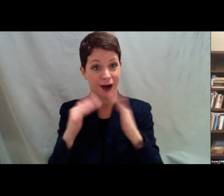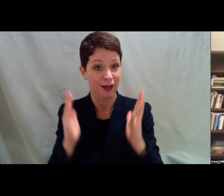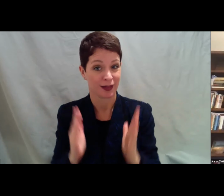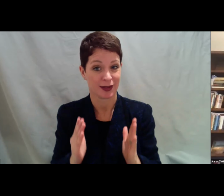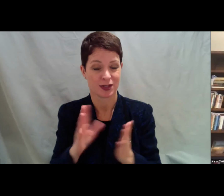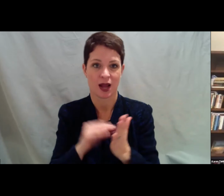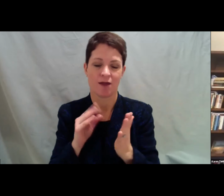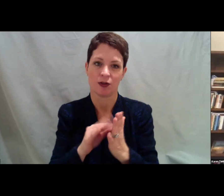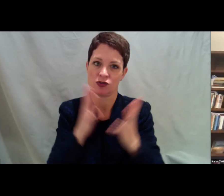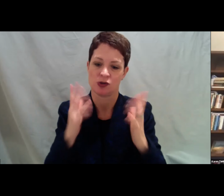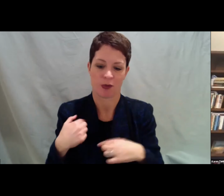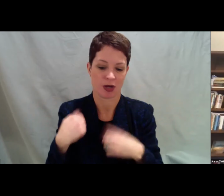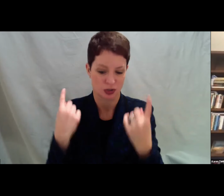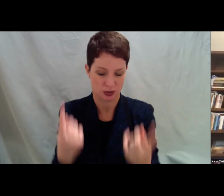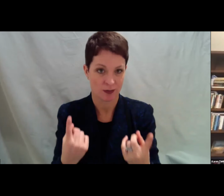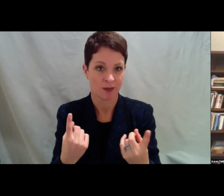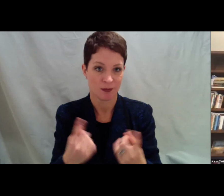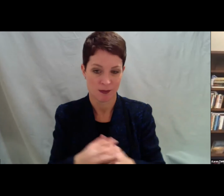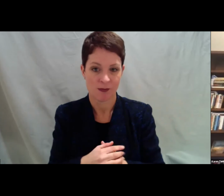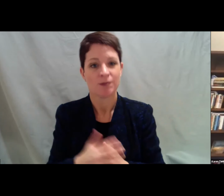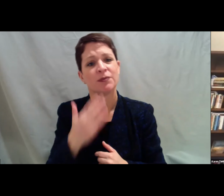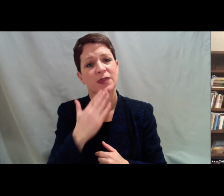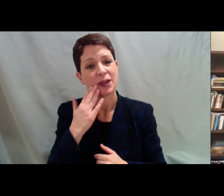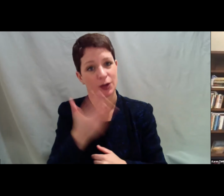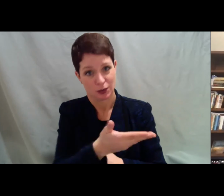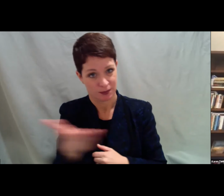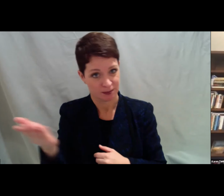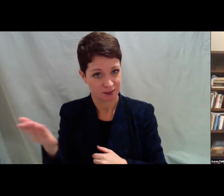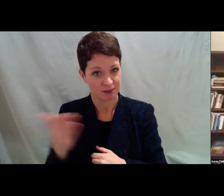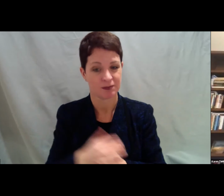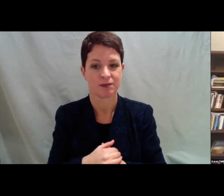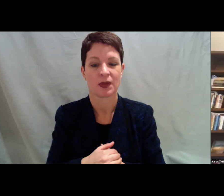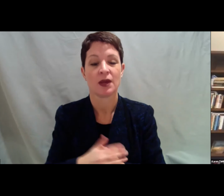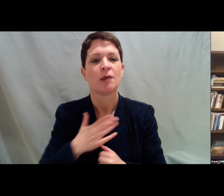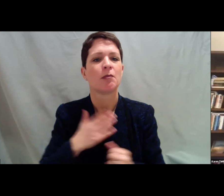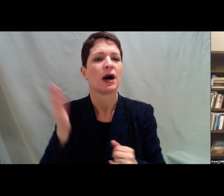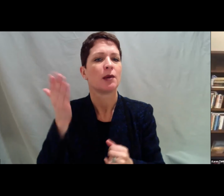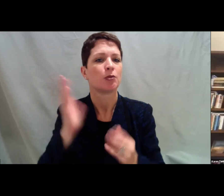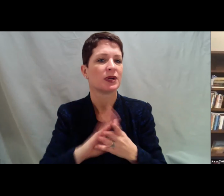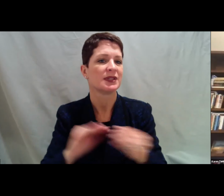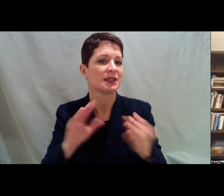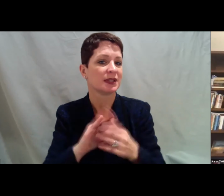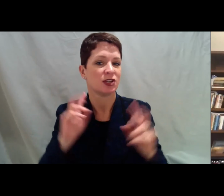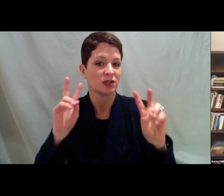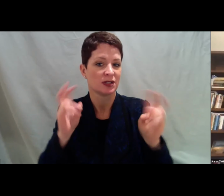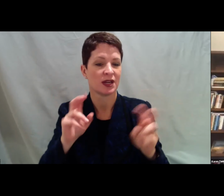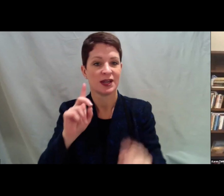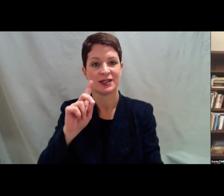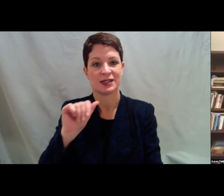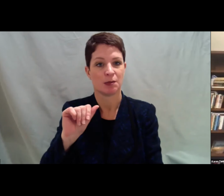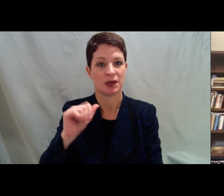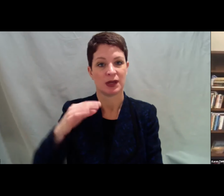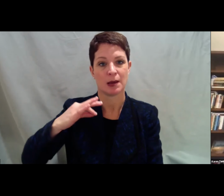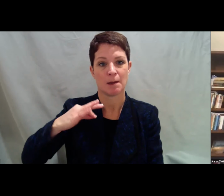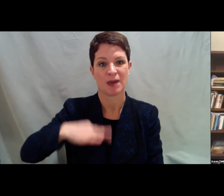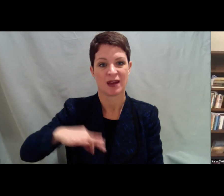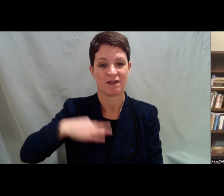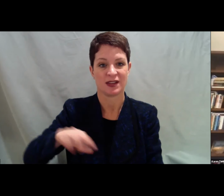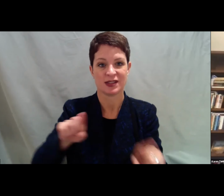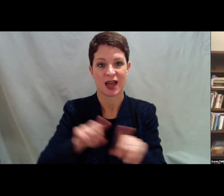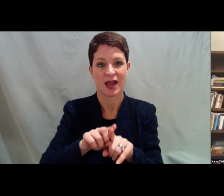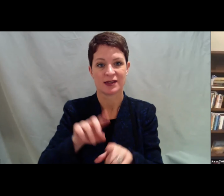learned so much from. So thank you to them. My presentation is titled Disability Benefits as